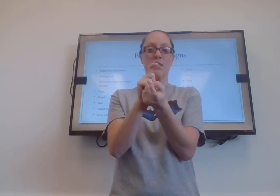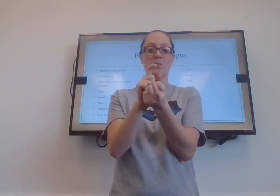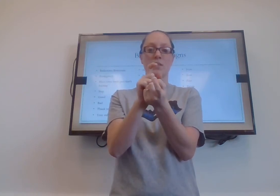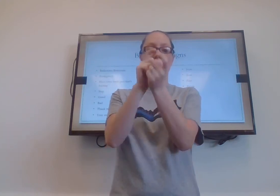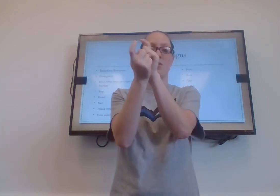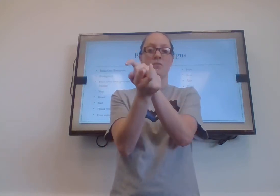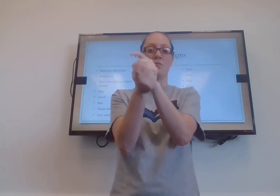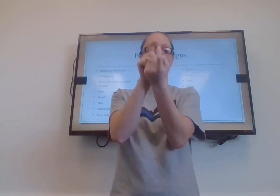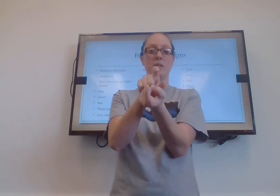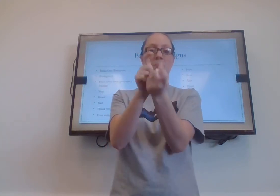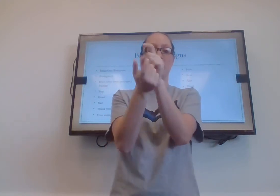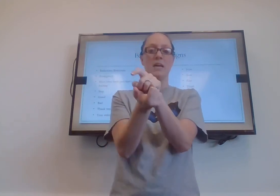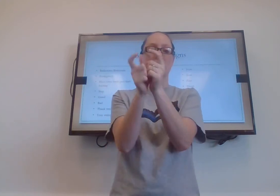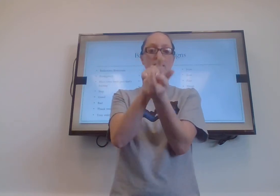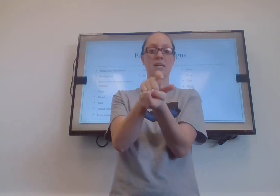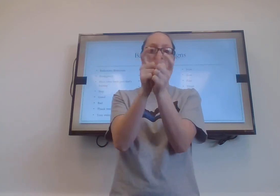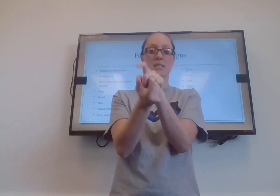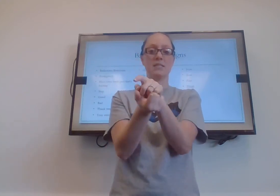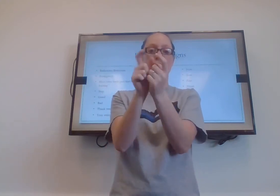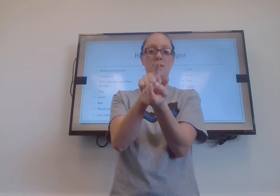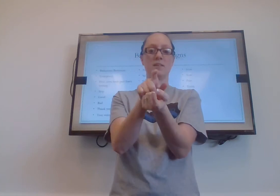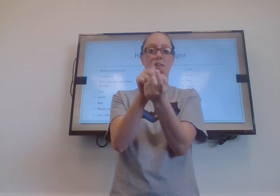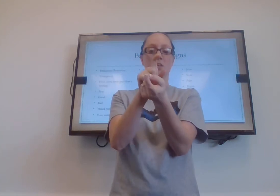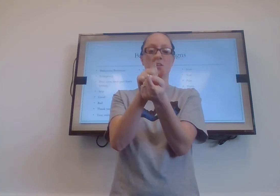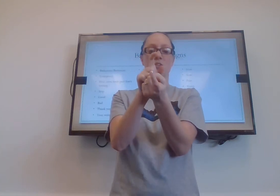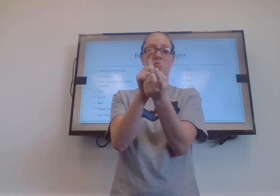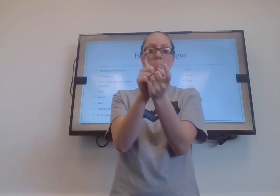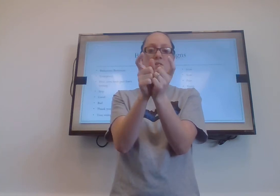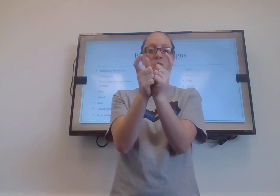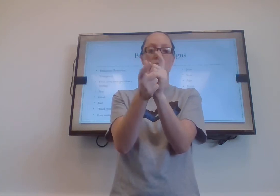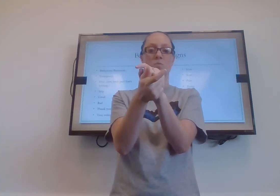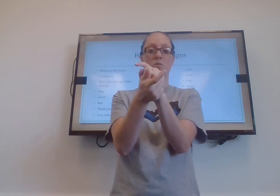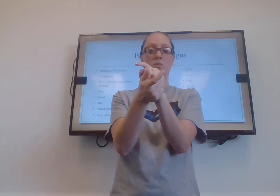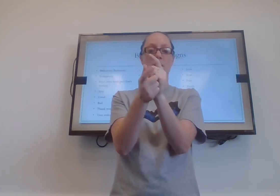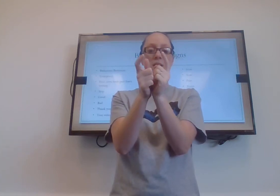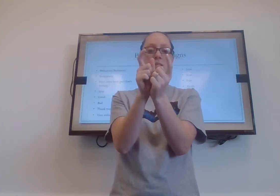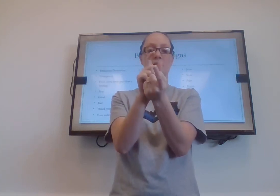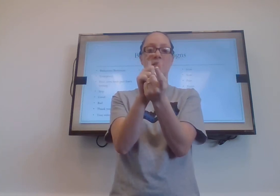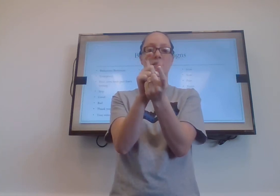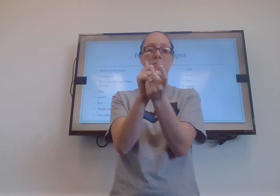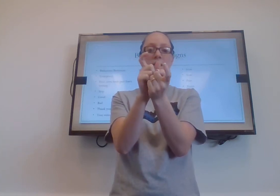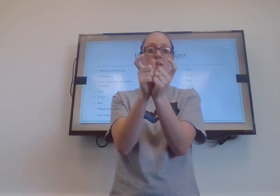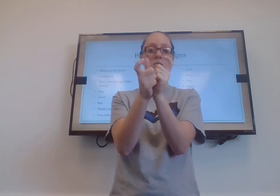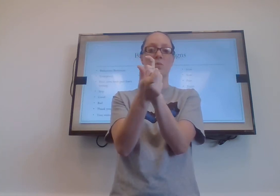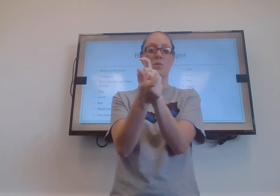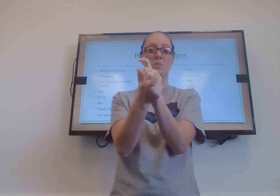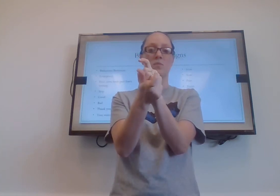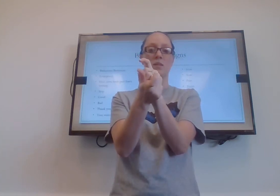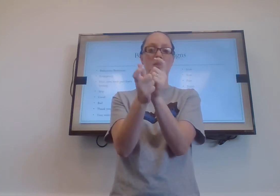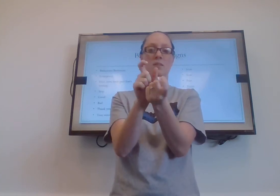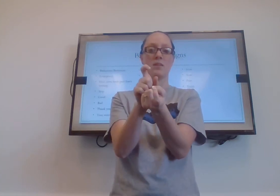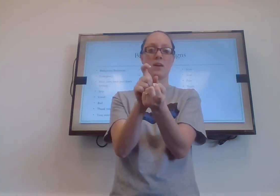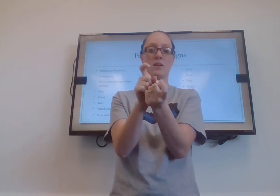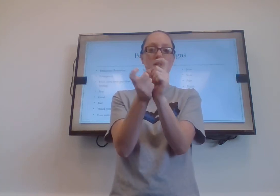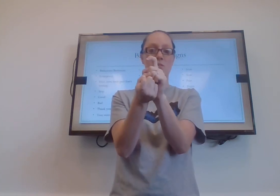it without flipping hands like this. You just want to rotate, make the other one go up underneath. Okay?